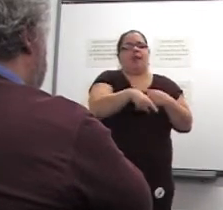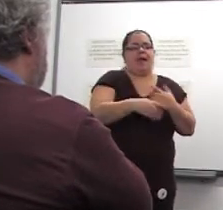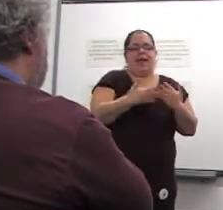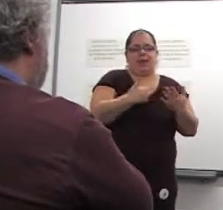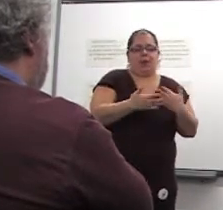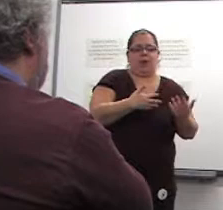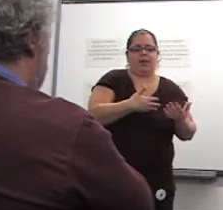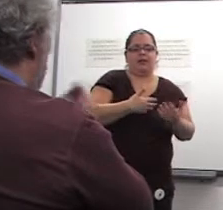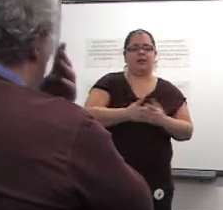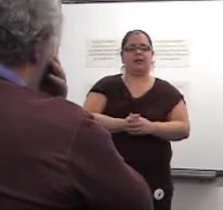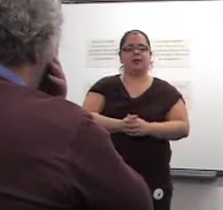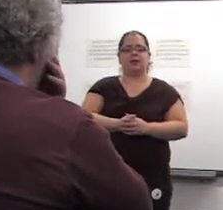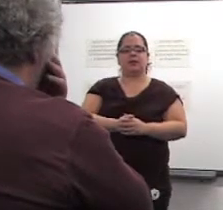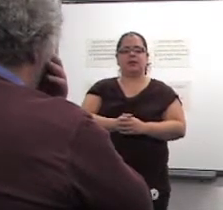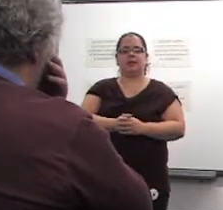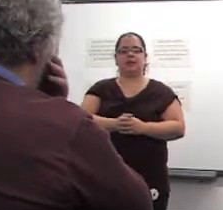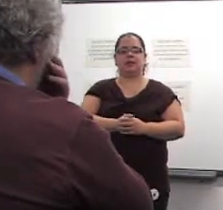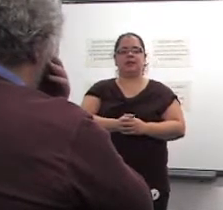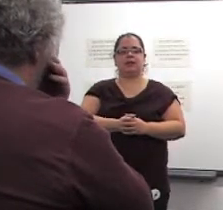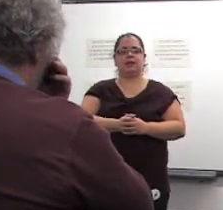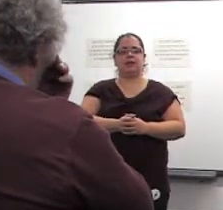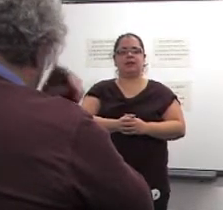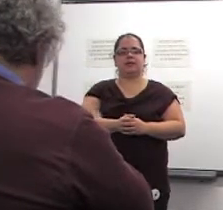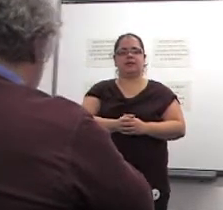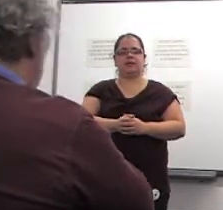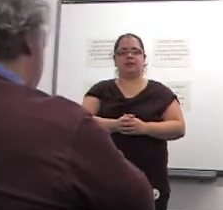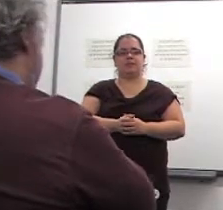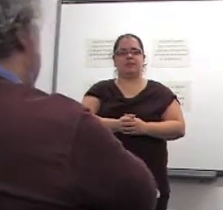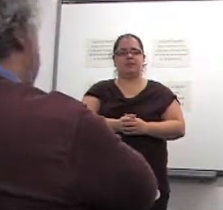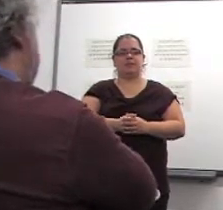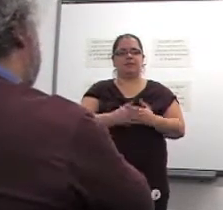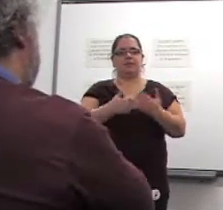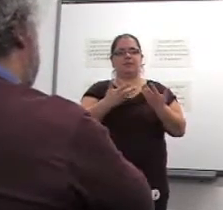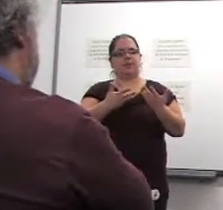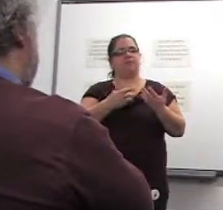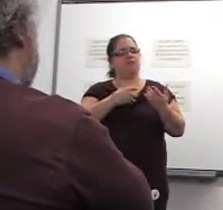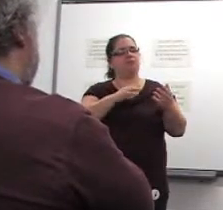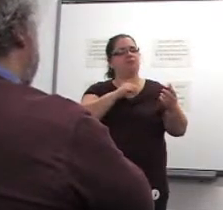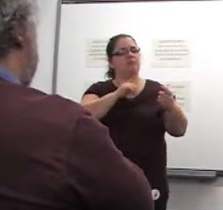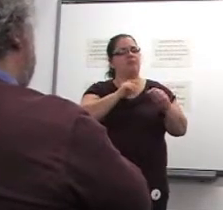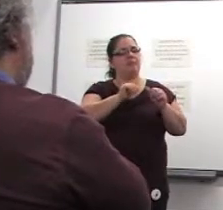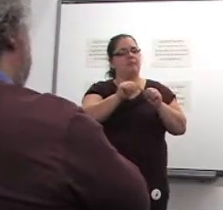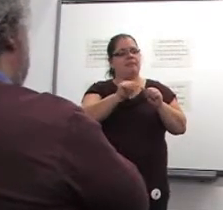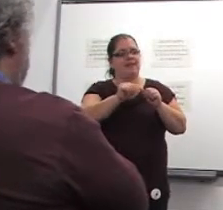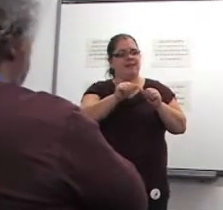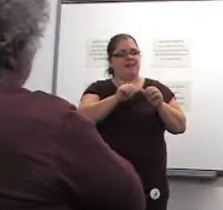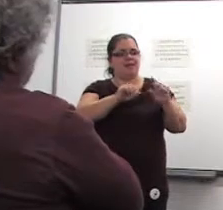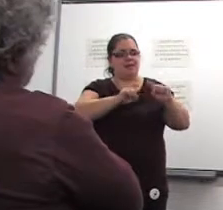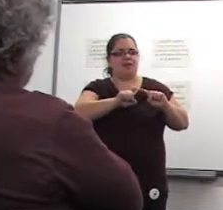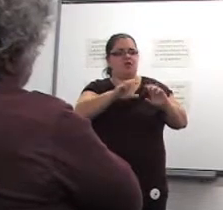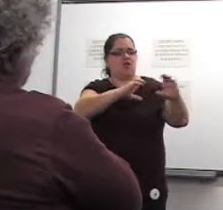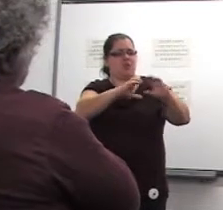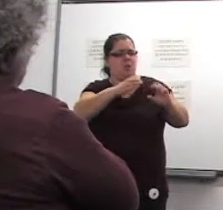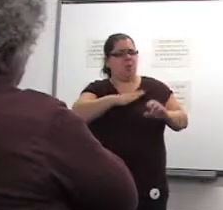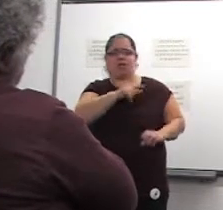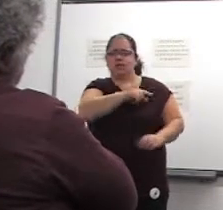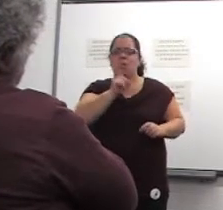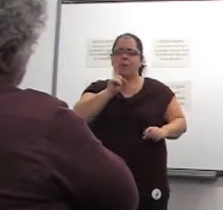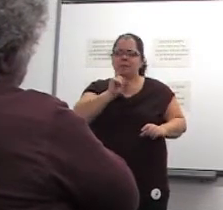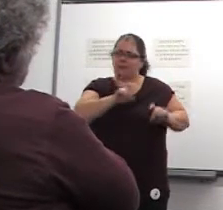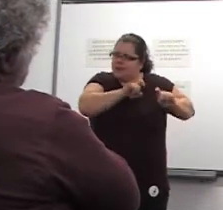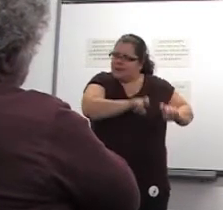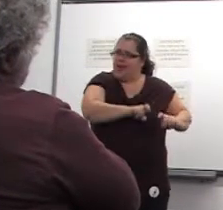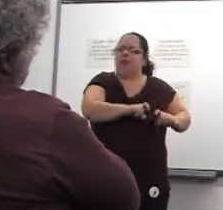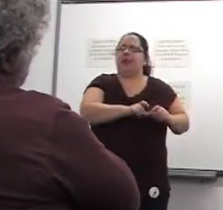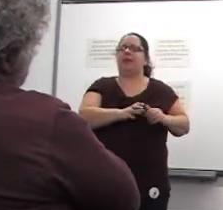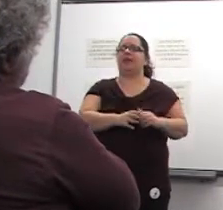were. He felt that if he kept her tied by this conversation, she would have to stay.